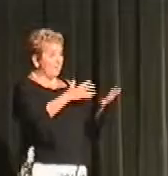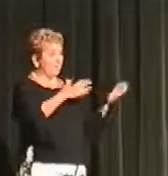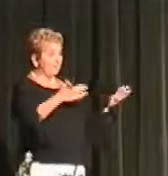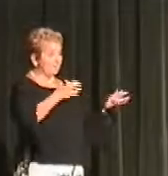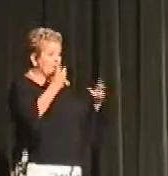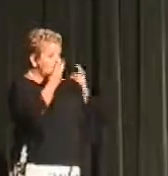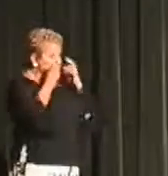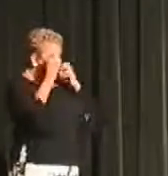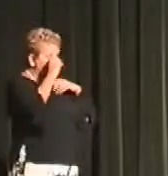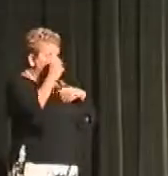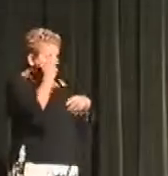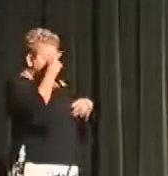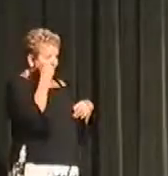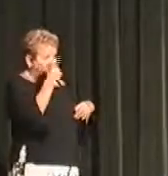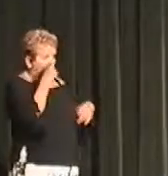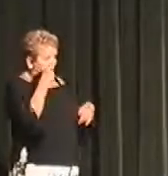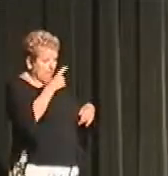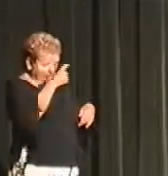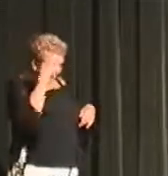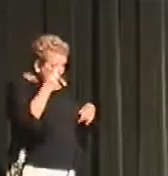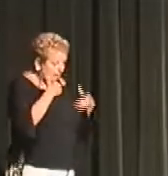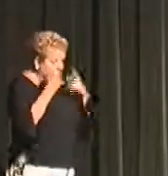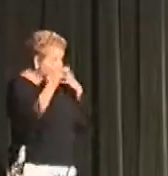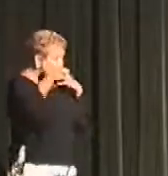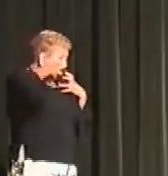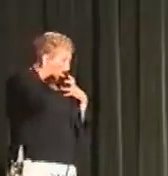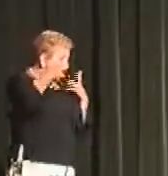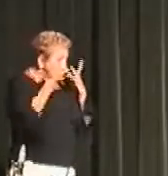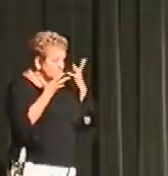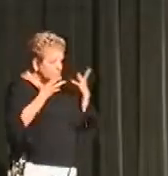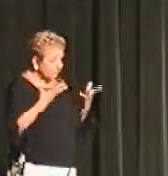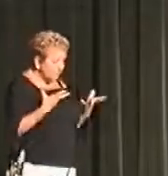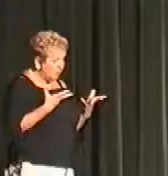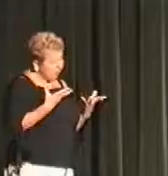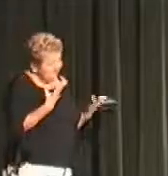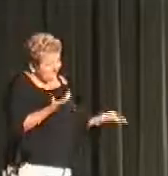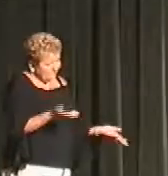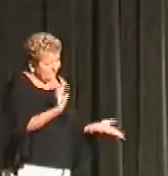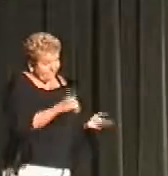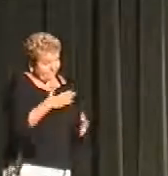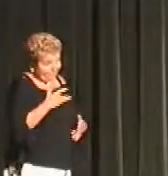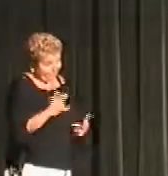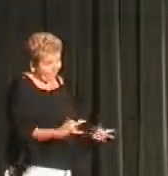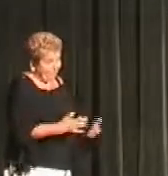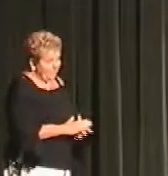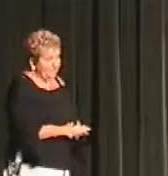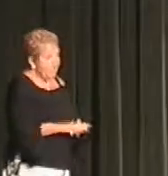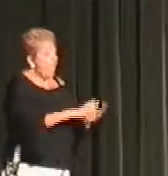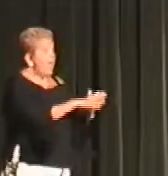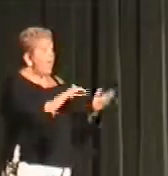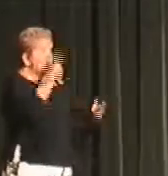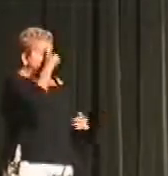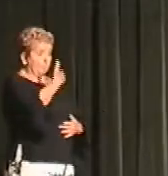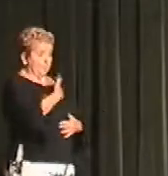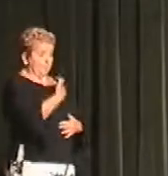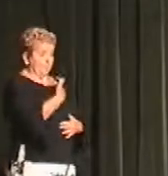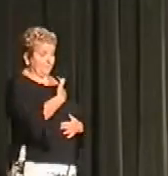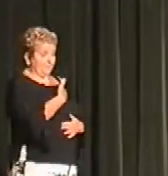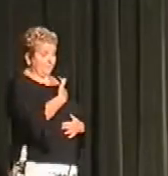up and black eyes and swollen lips and things like that. And I also learned, for me, that I would much rather you punch me in the